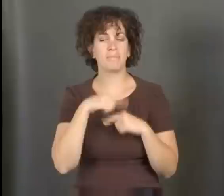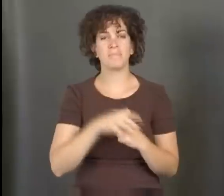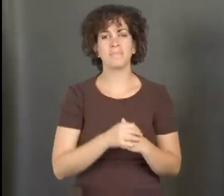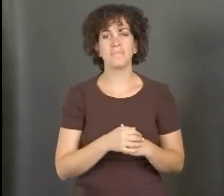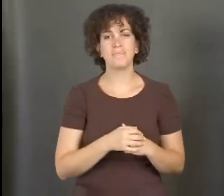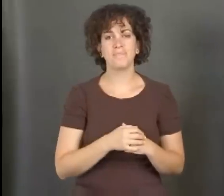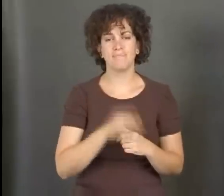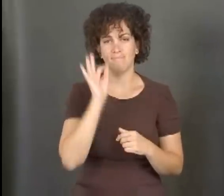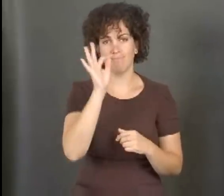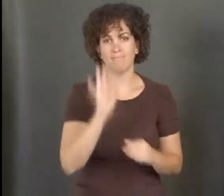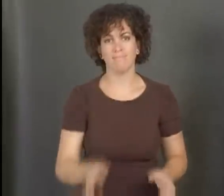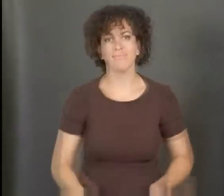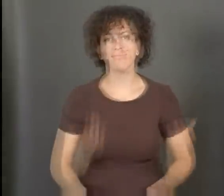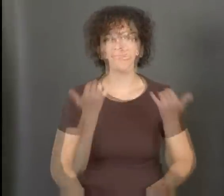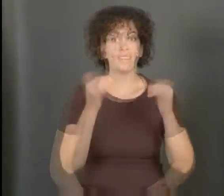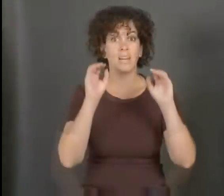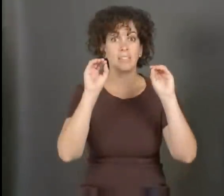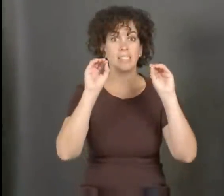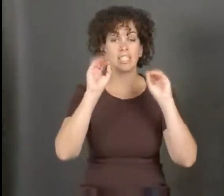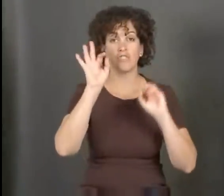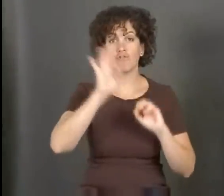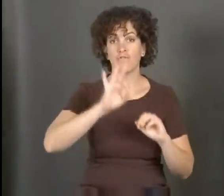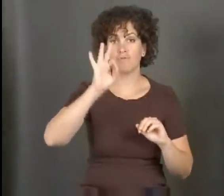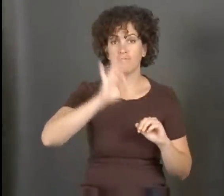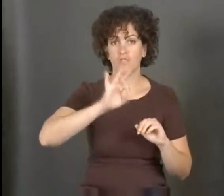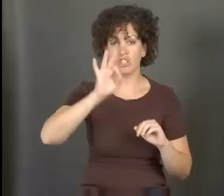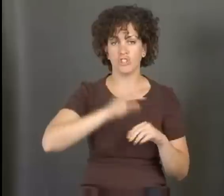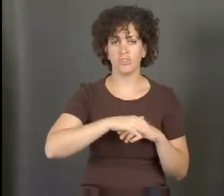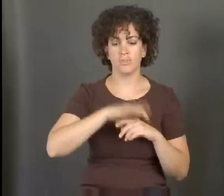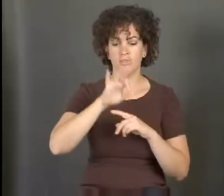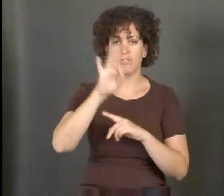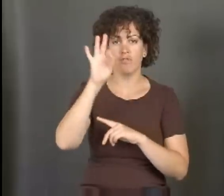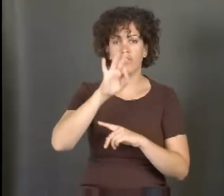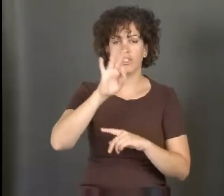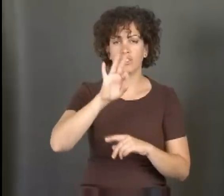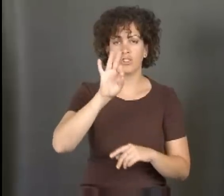Practice those signs. Now I'll teach you some signs for furniture.